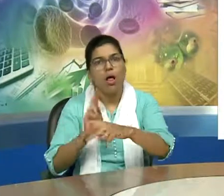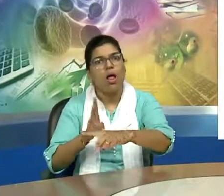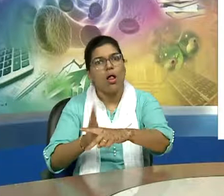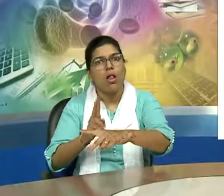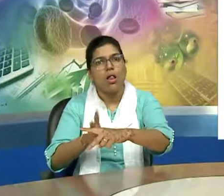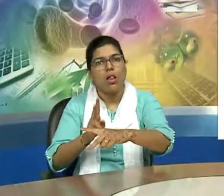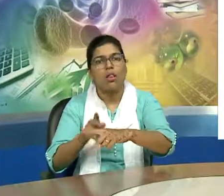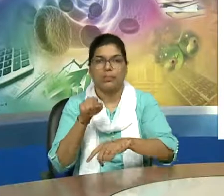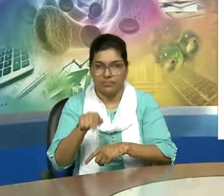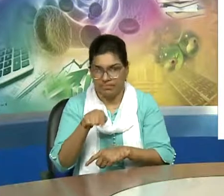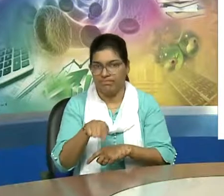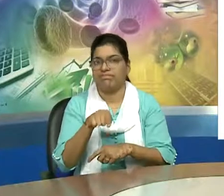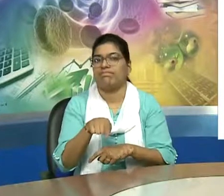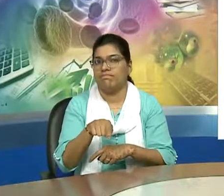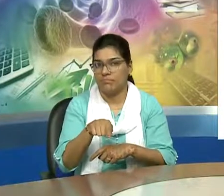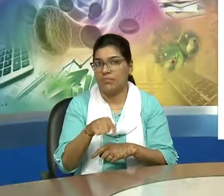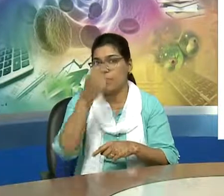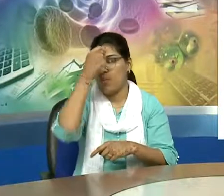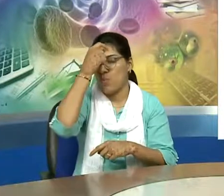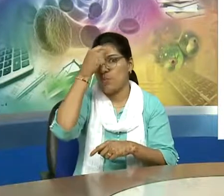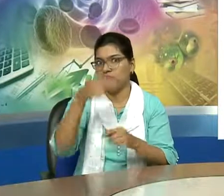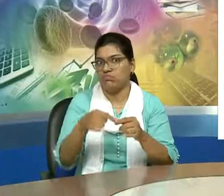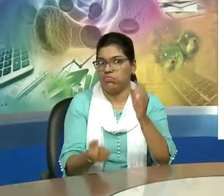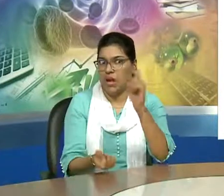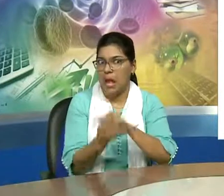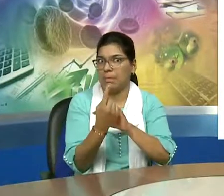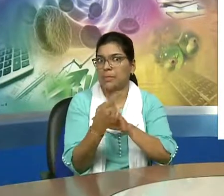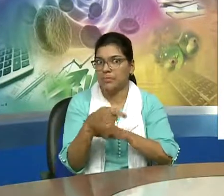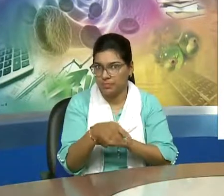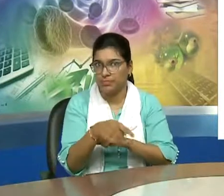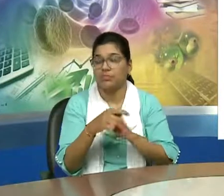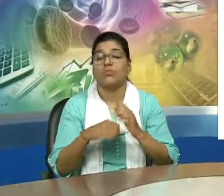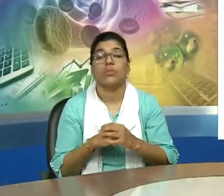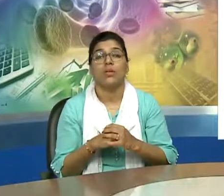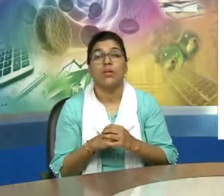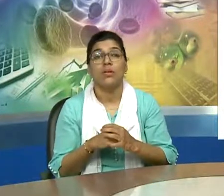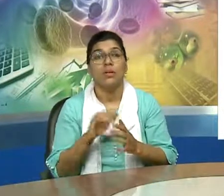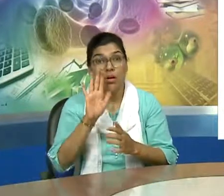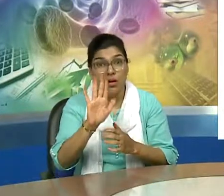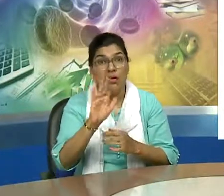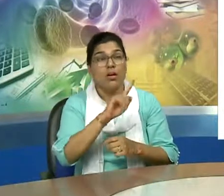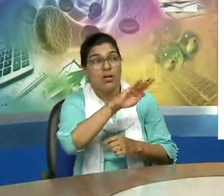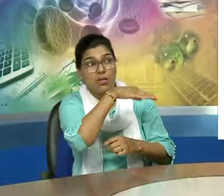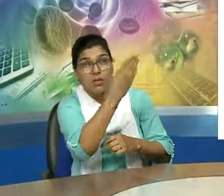be disappeared. So all those